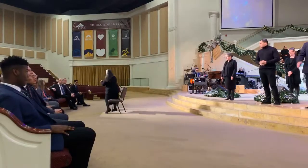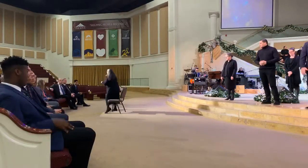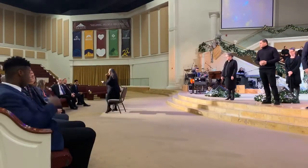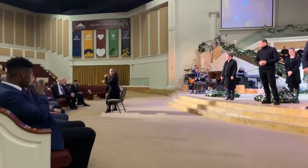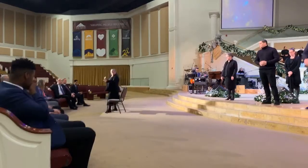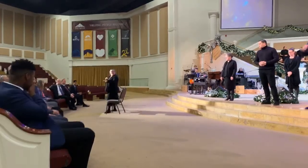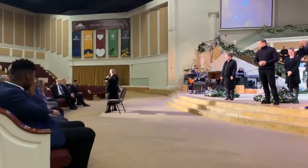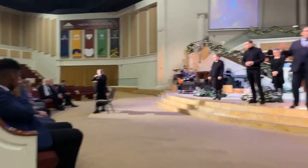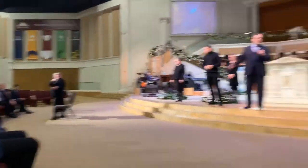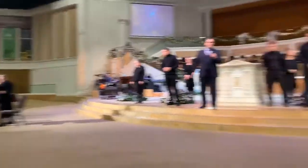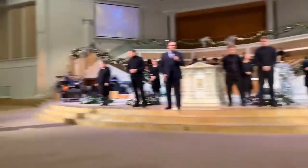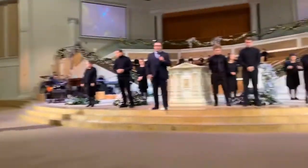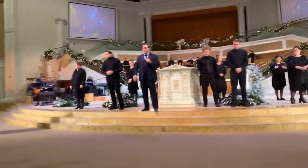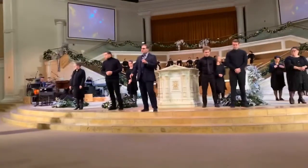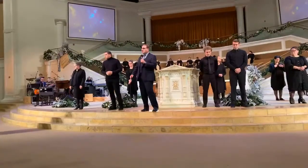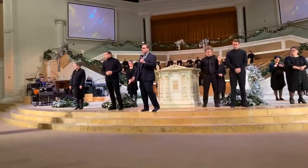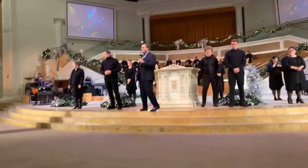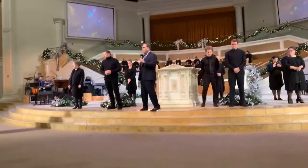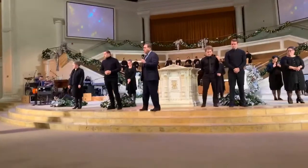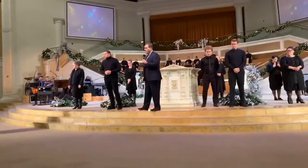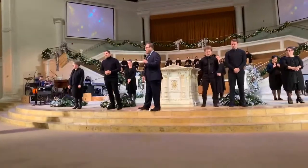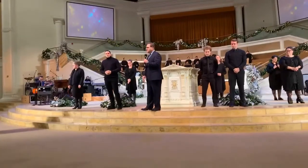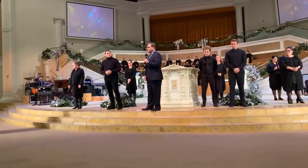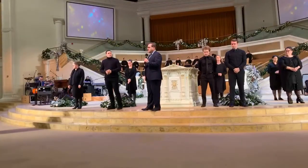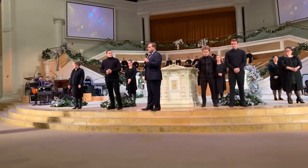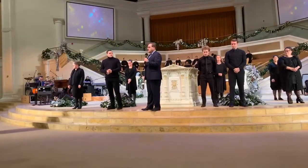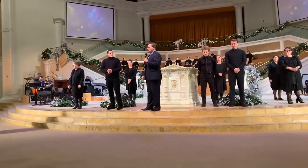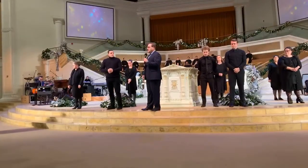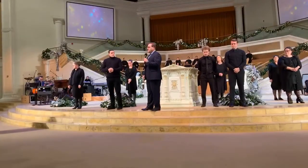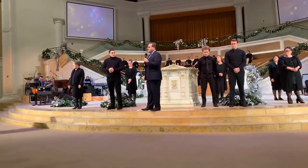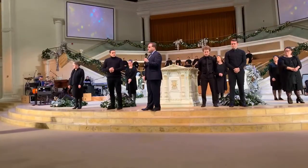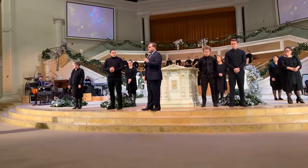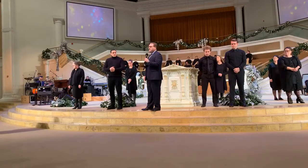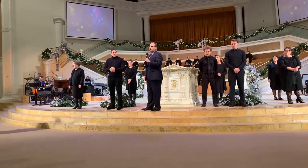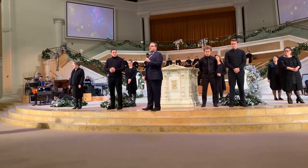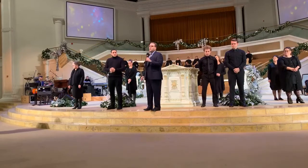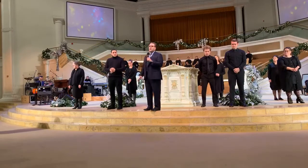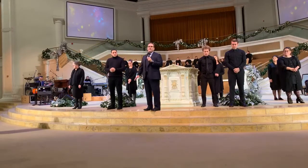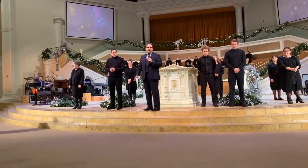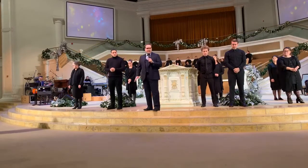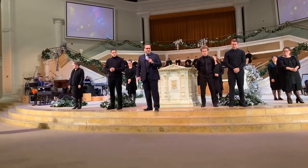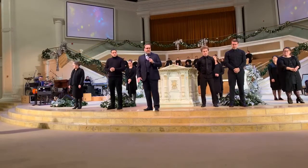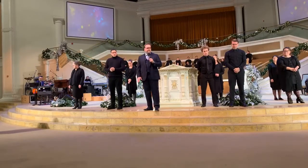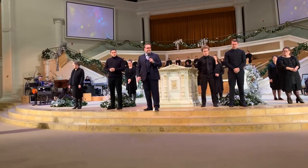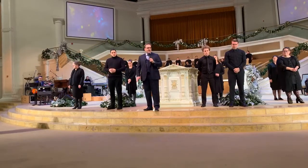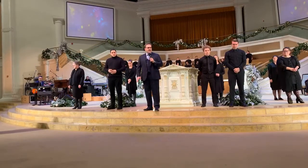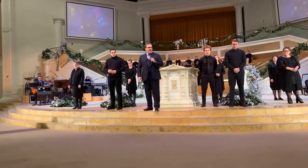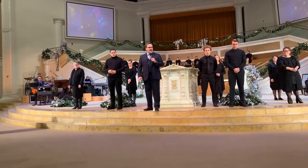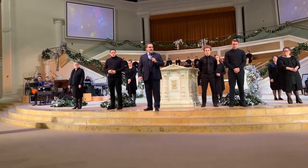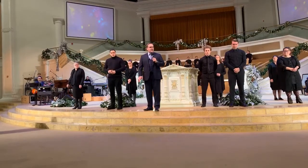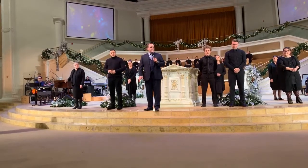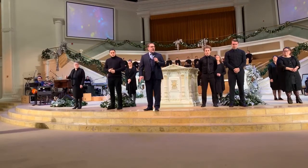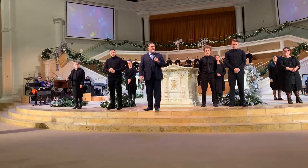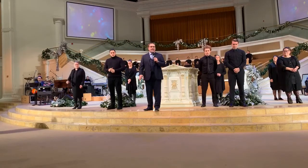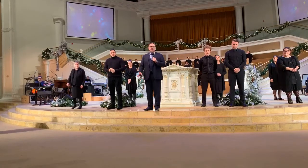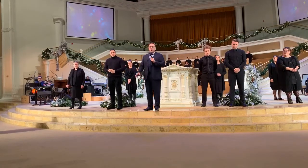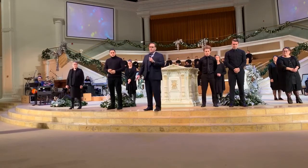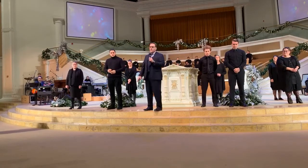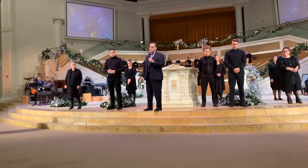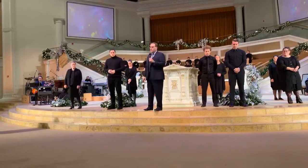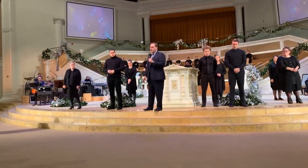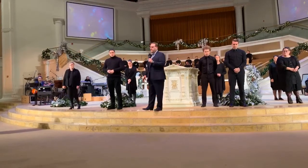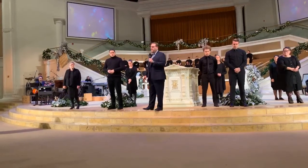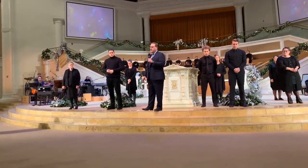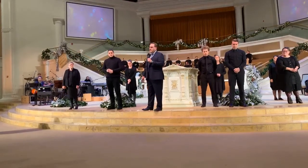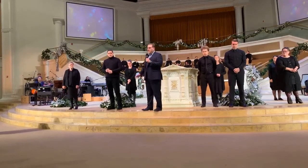Sister Bland, and the list goes on with people. I shouldn't start calling names. But this is a very real ministry. And God has